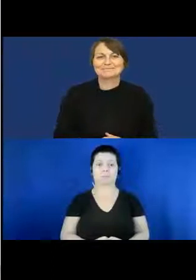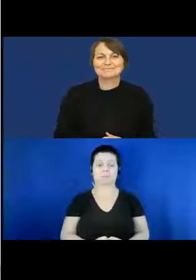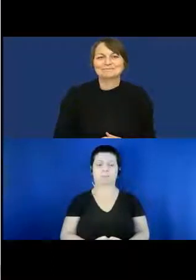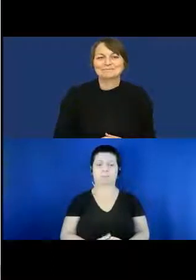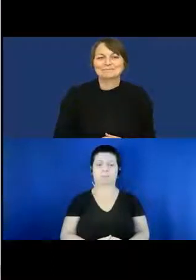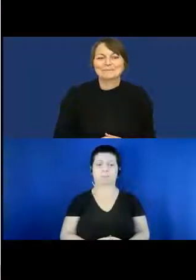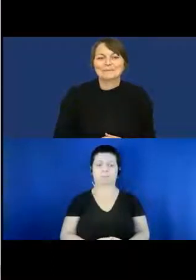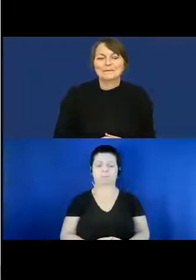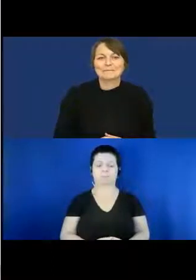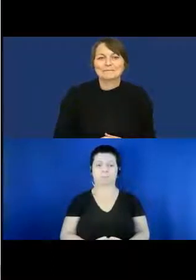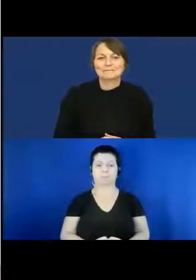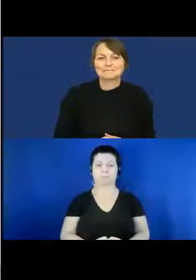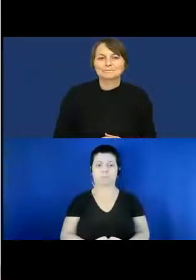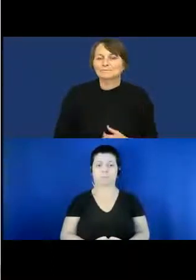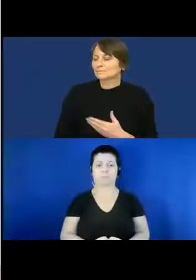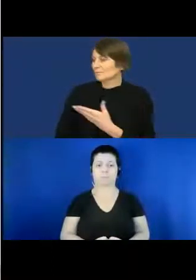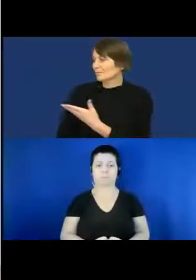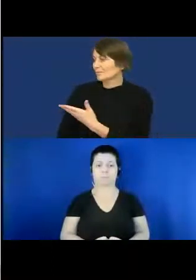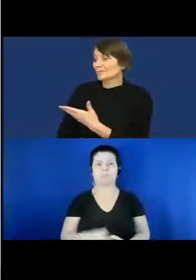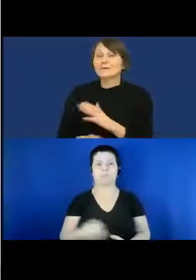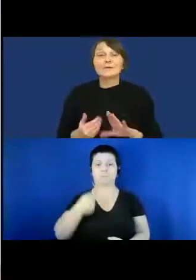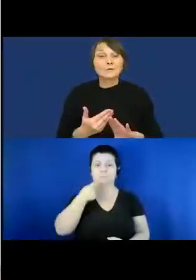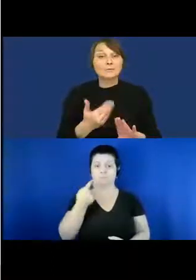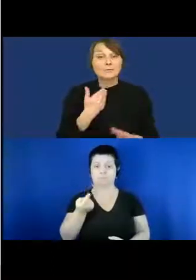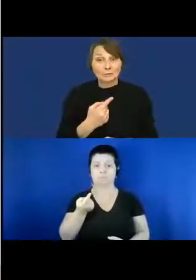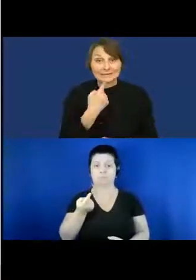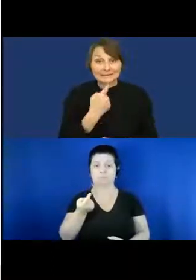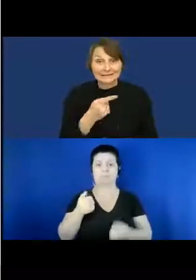And as I said before, with the tactile board,